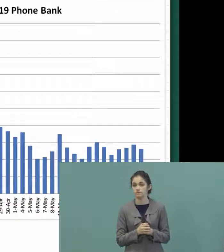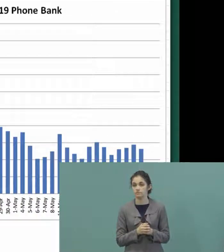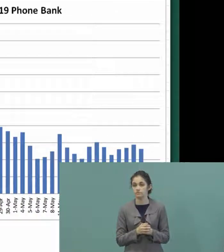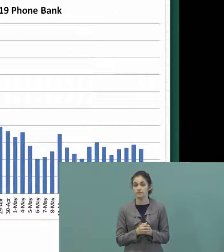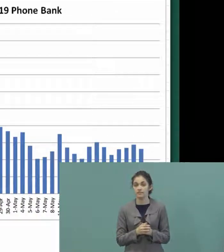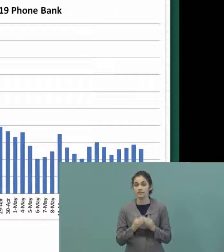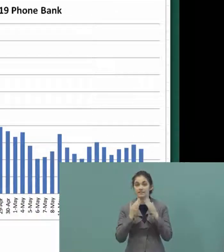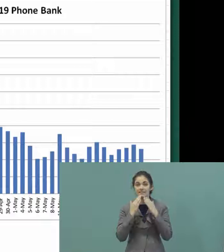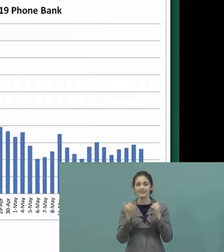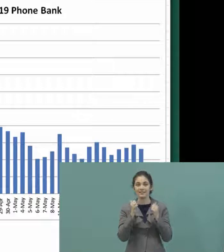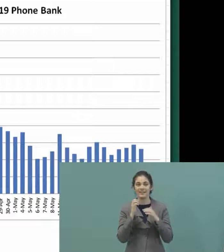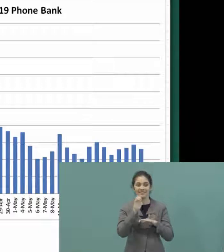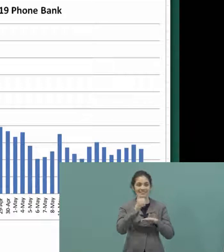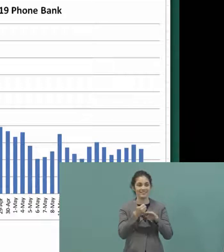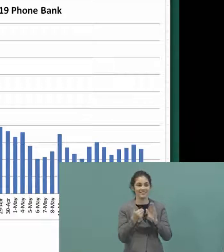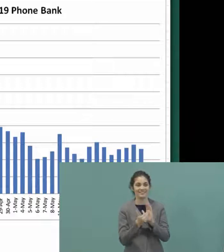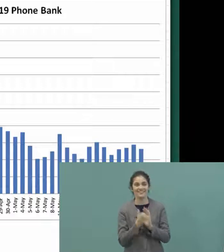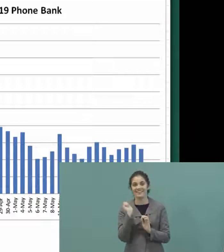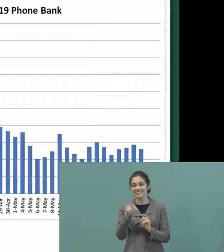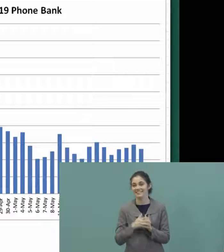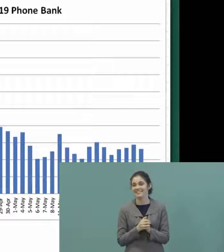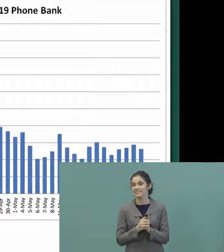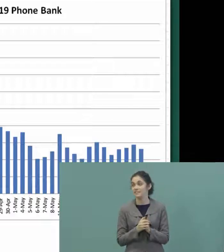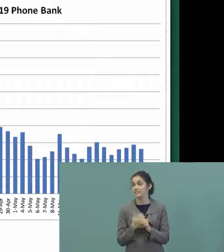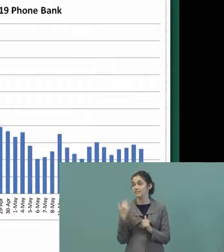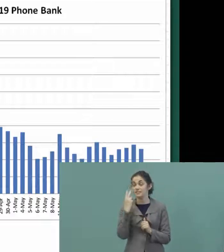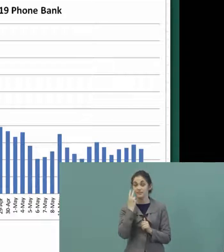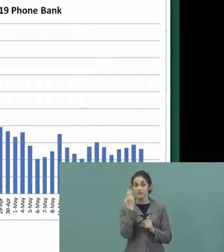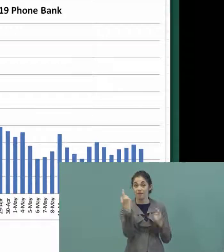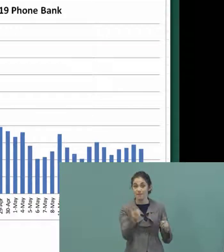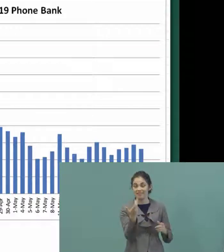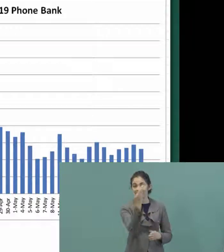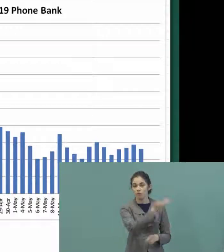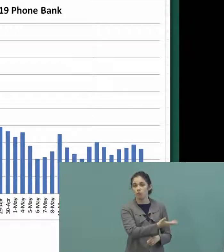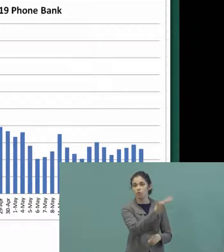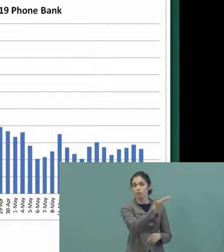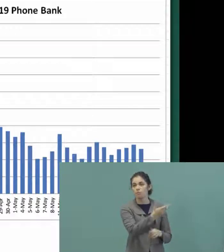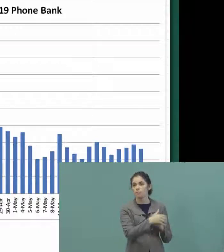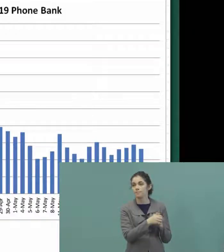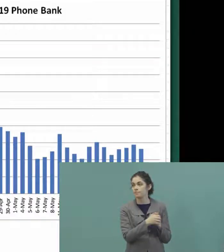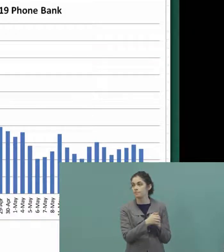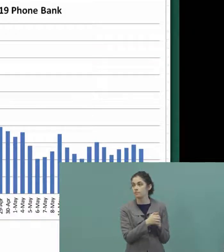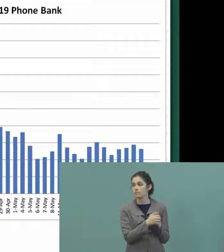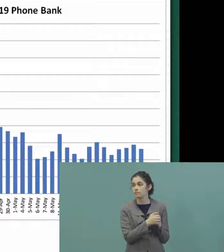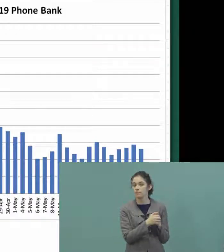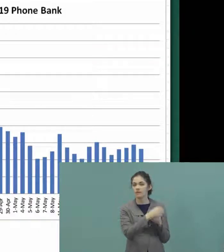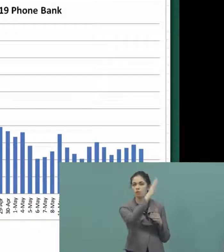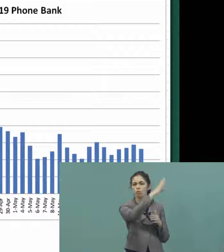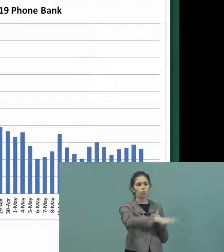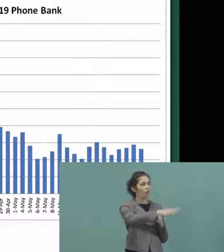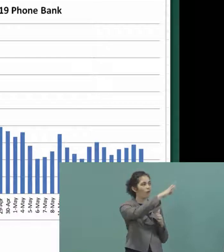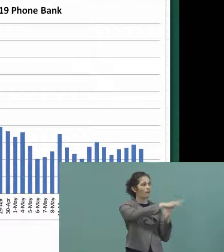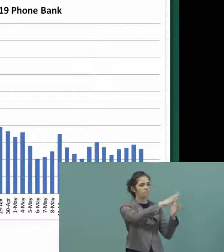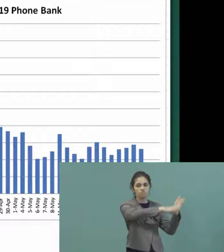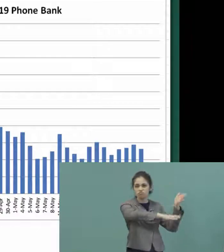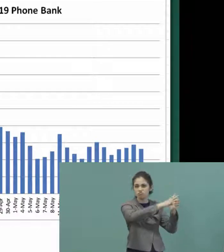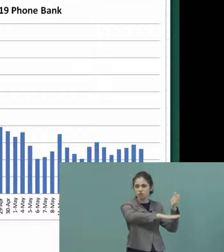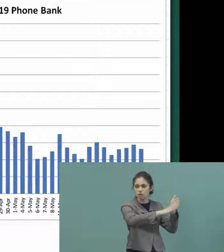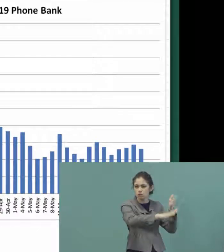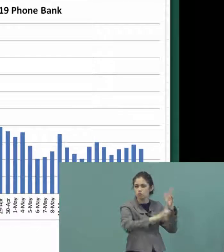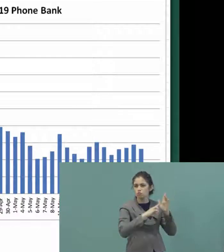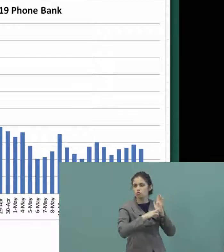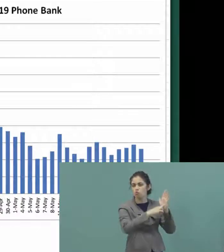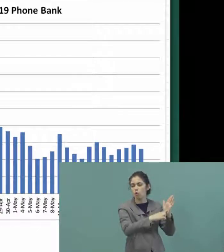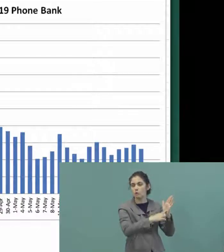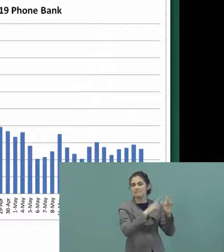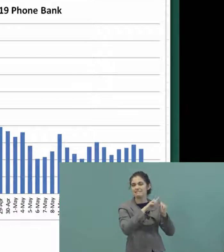Oh, good, thanks. We'll reset. So what we have here is a graph that shows, a bar graph that shows